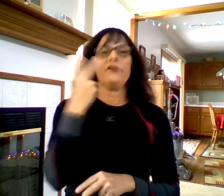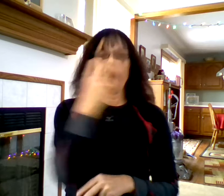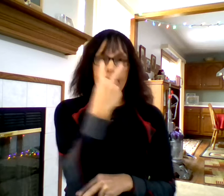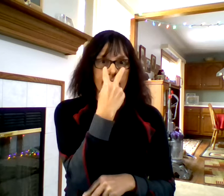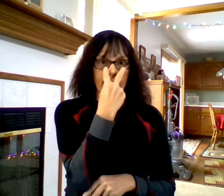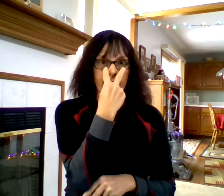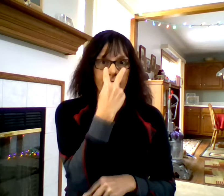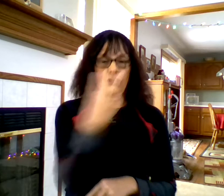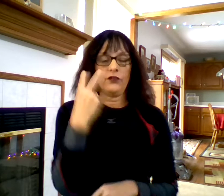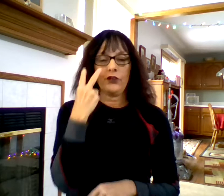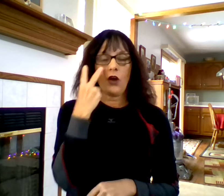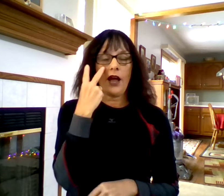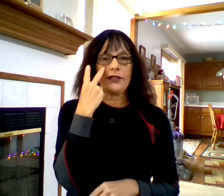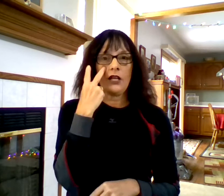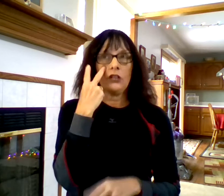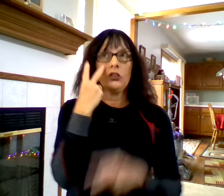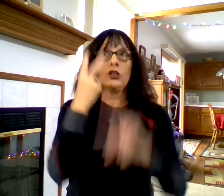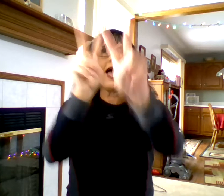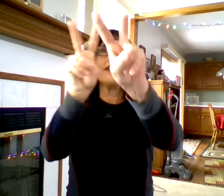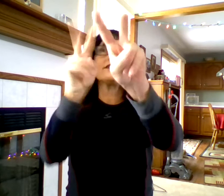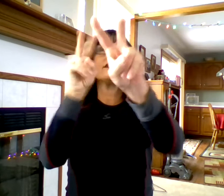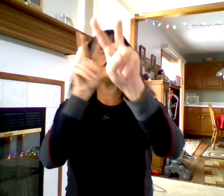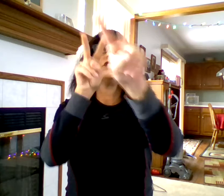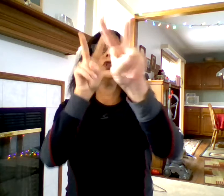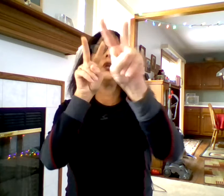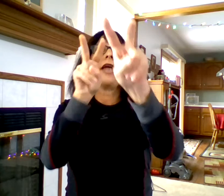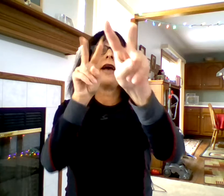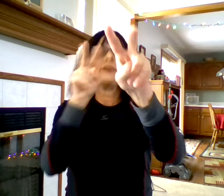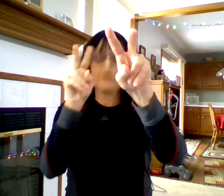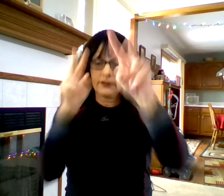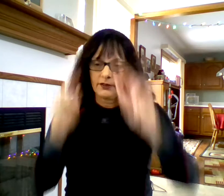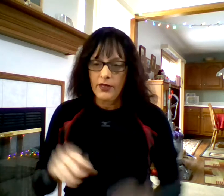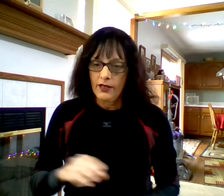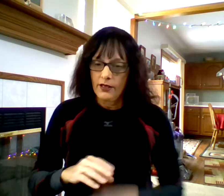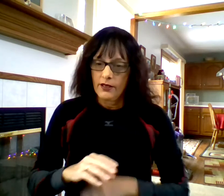face instead of in front of your eyes. Look at, look at.